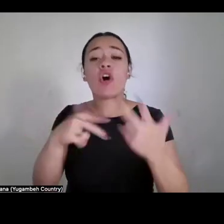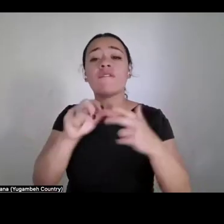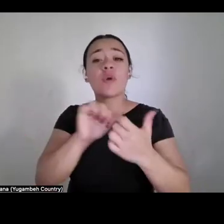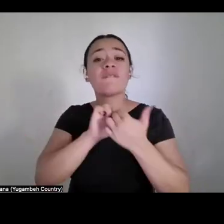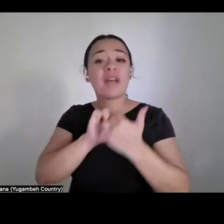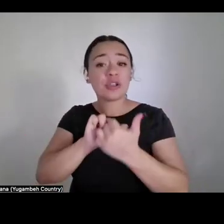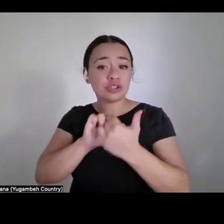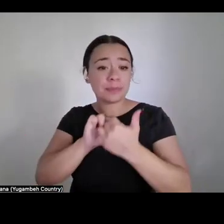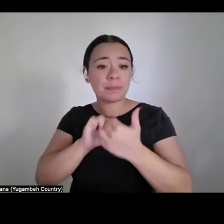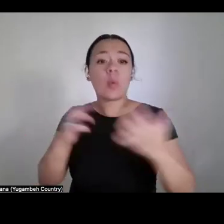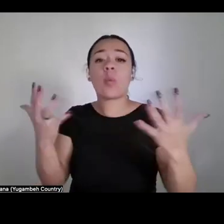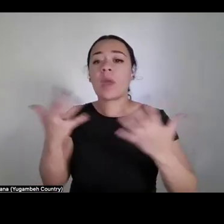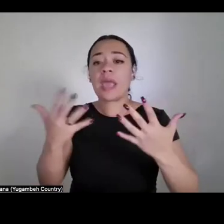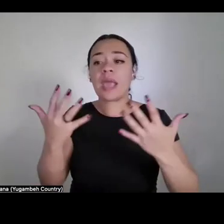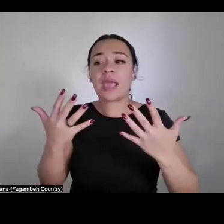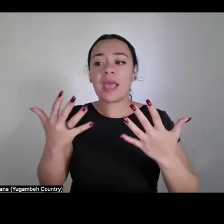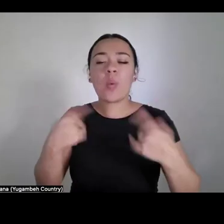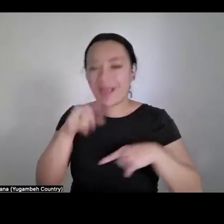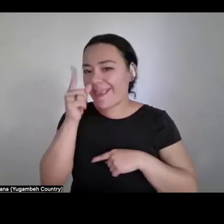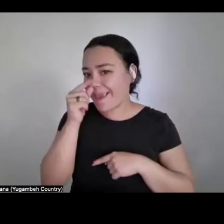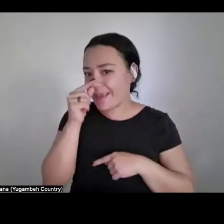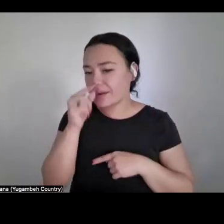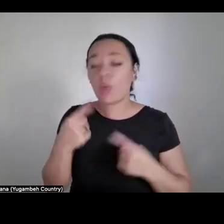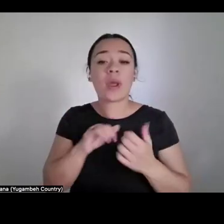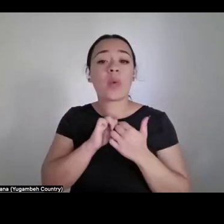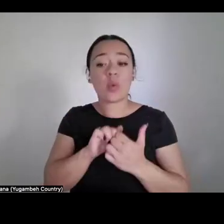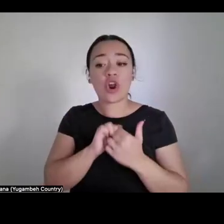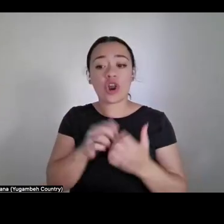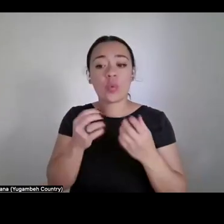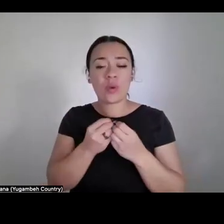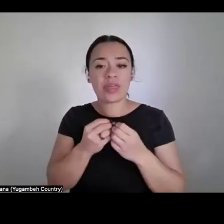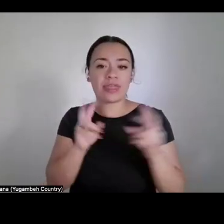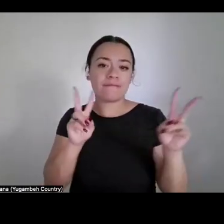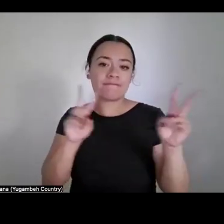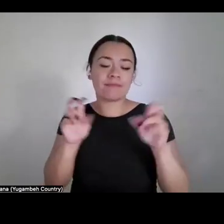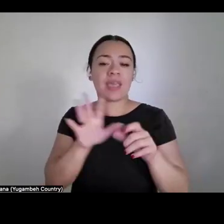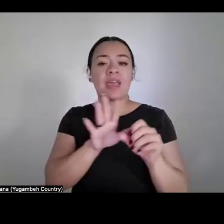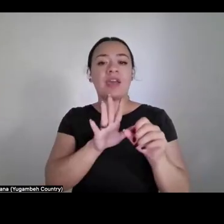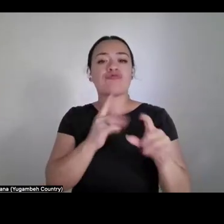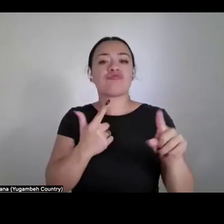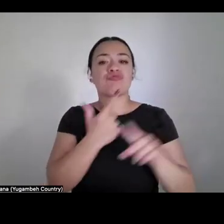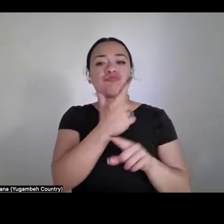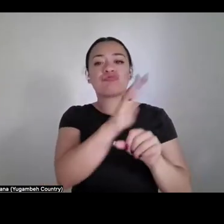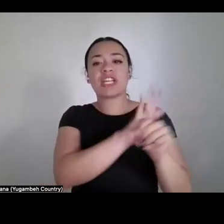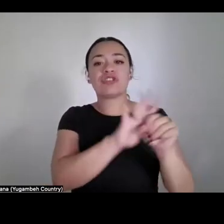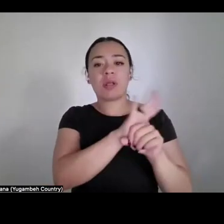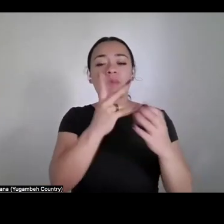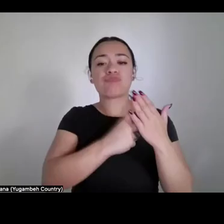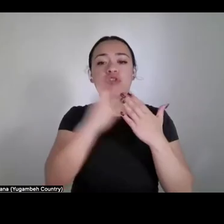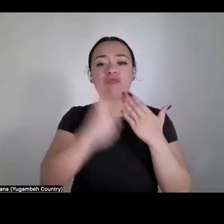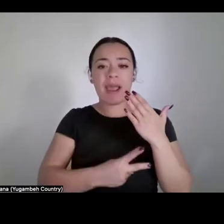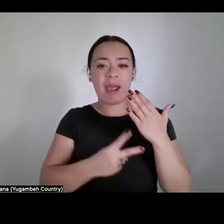can. We work with what we call regional program administrators in each state and